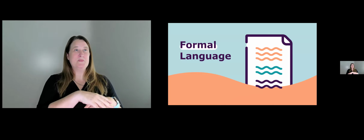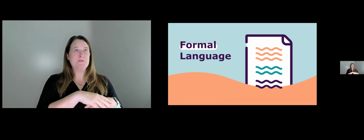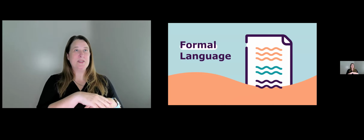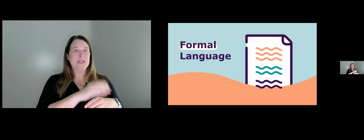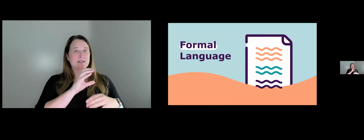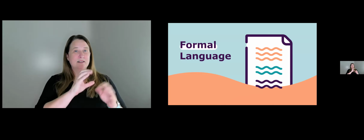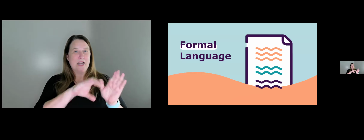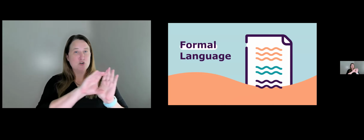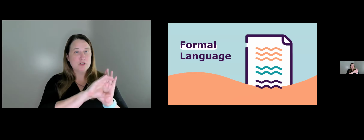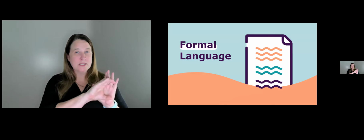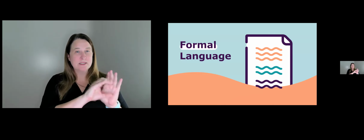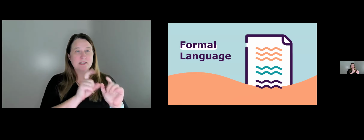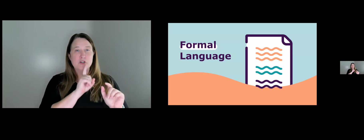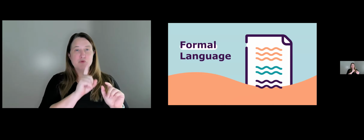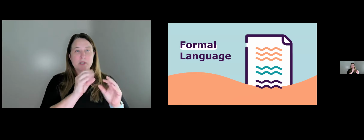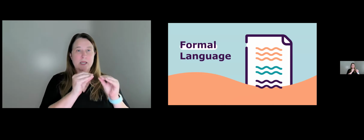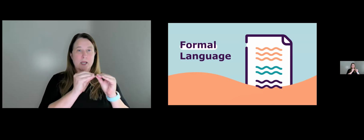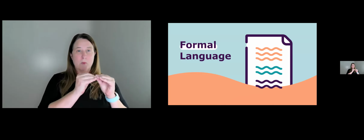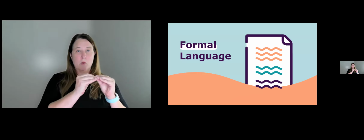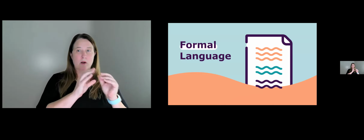diagnoses or